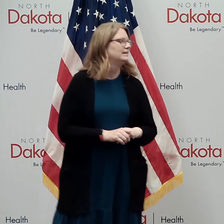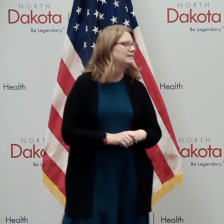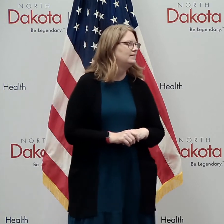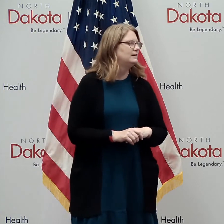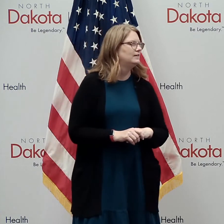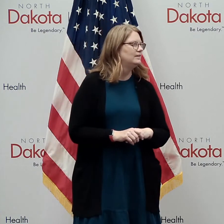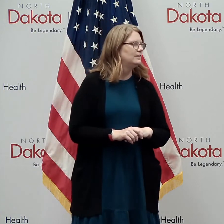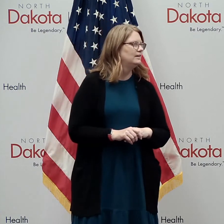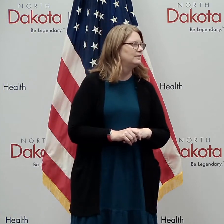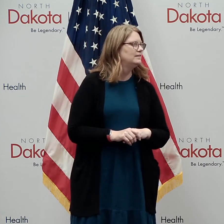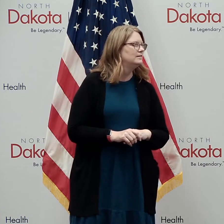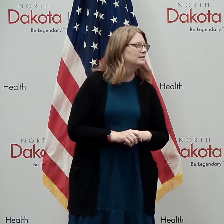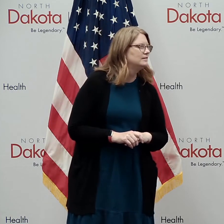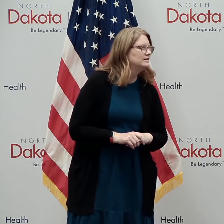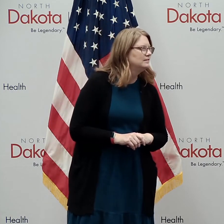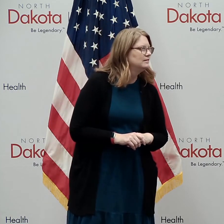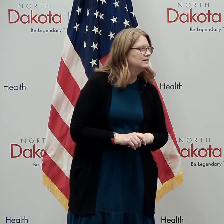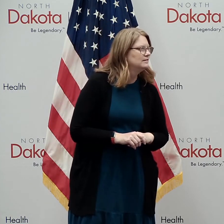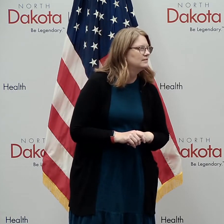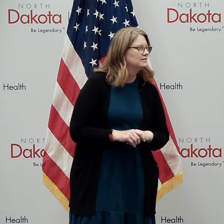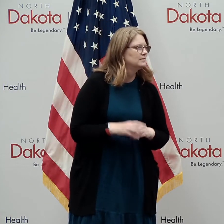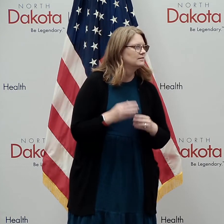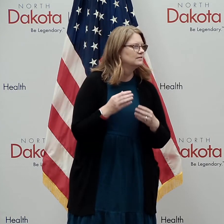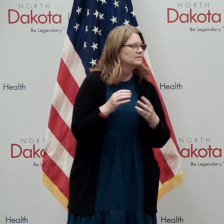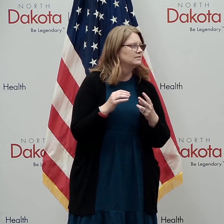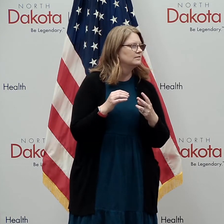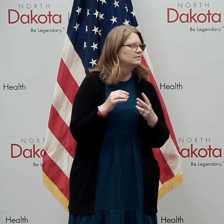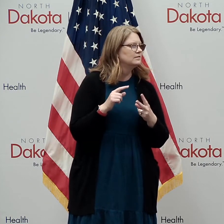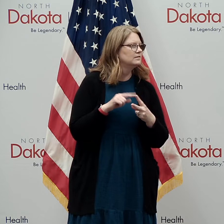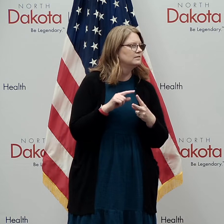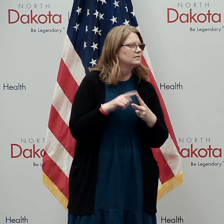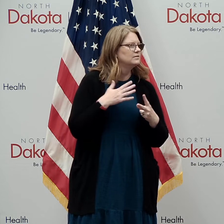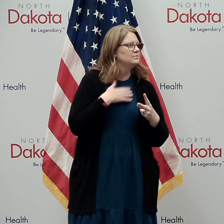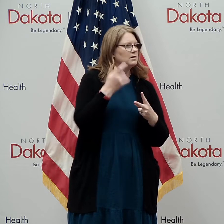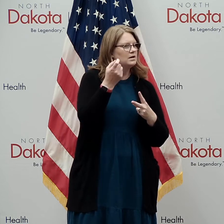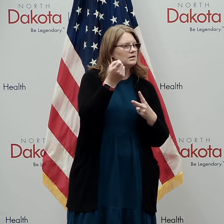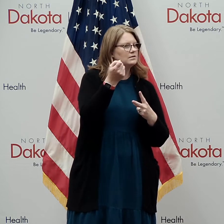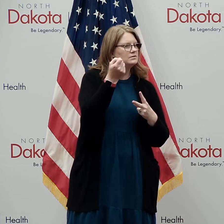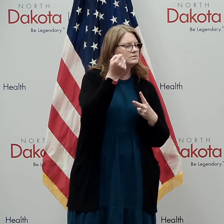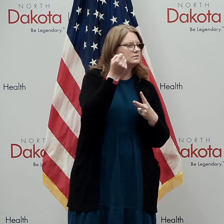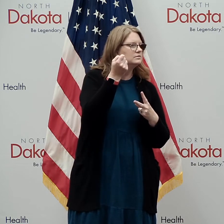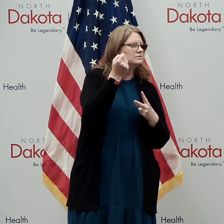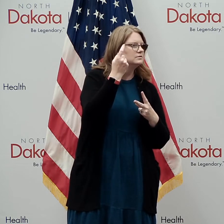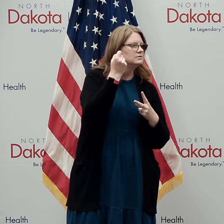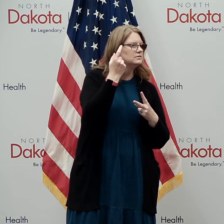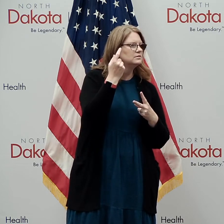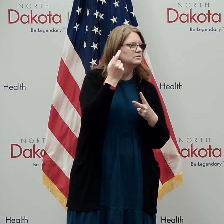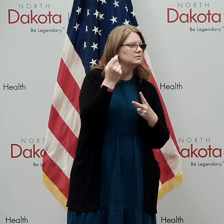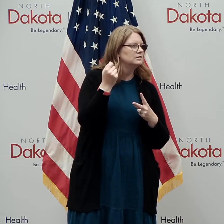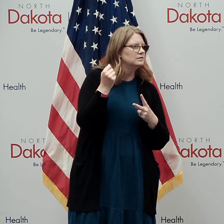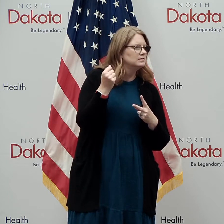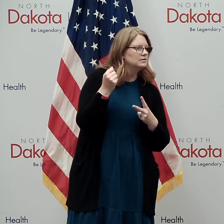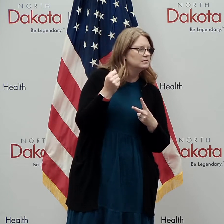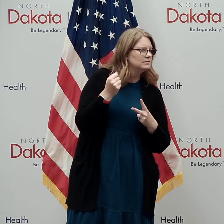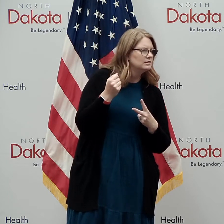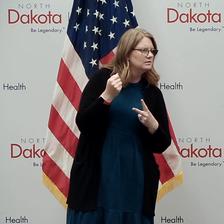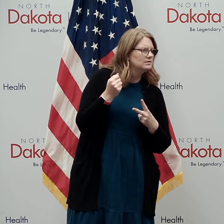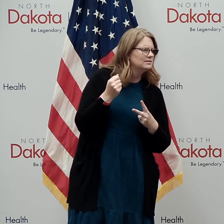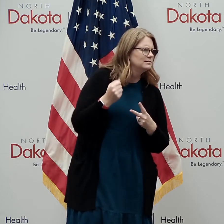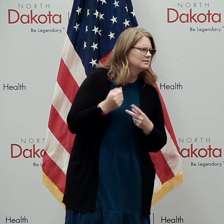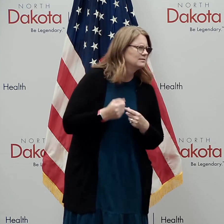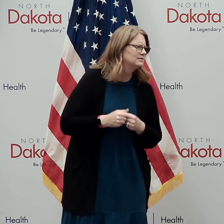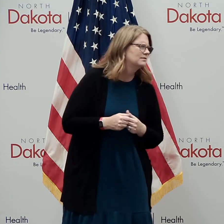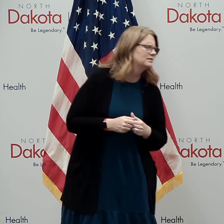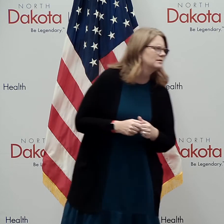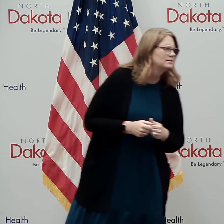Okay. Maybe two questions here. It was my understanding that the 3-week period